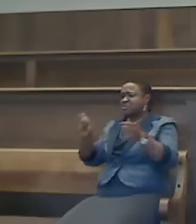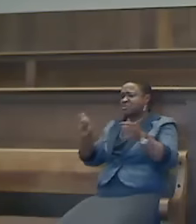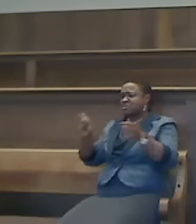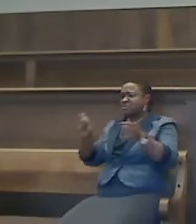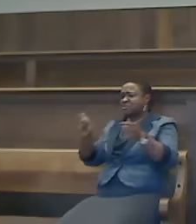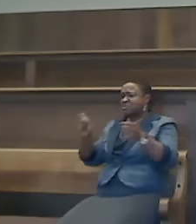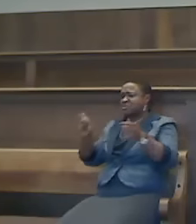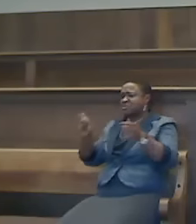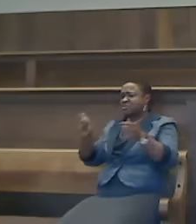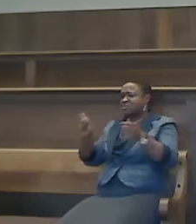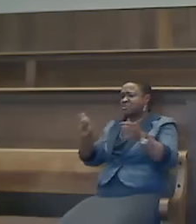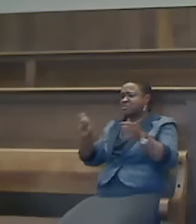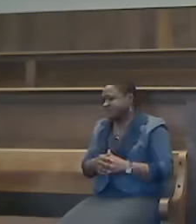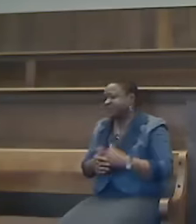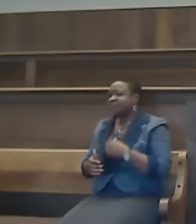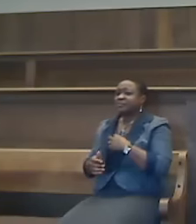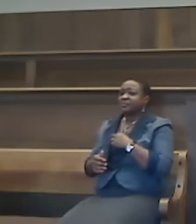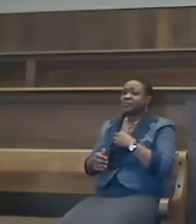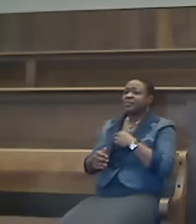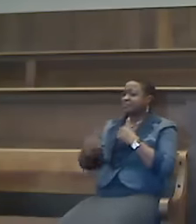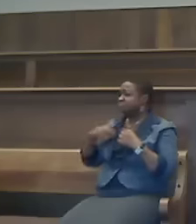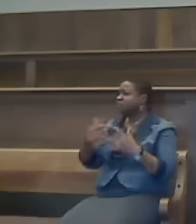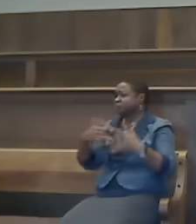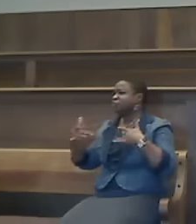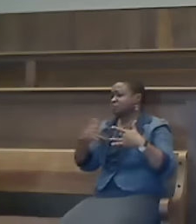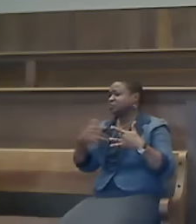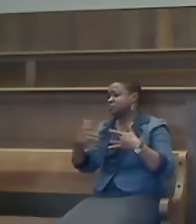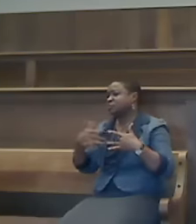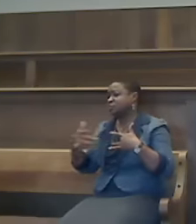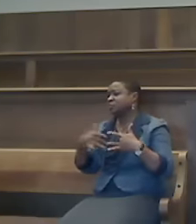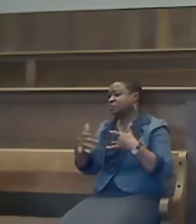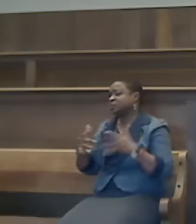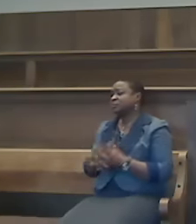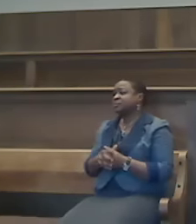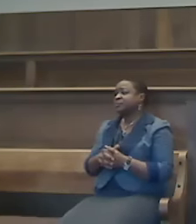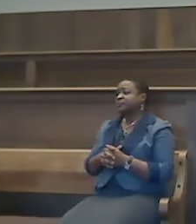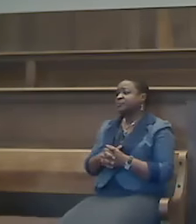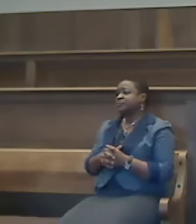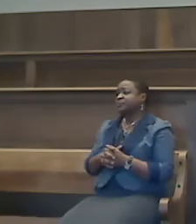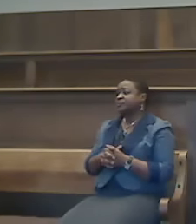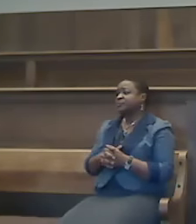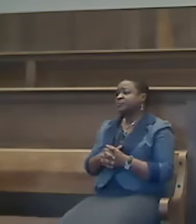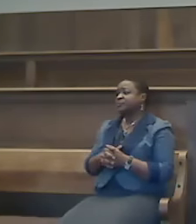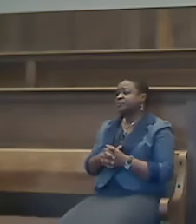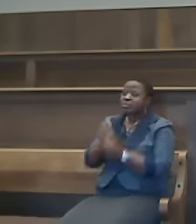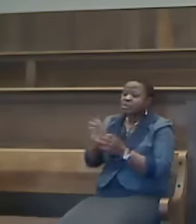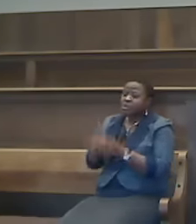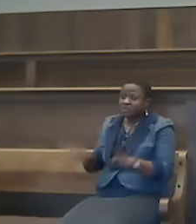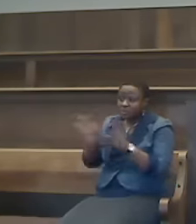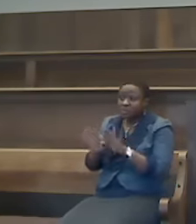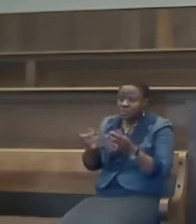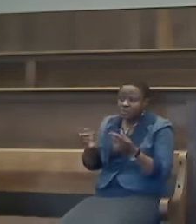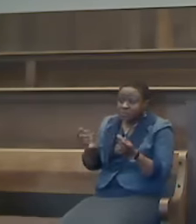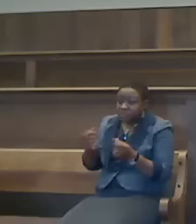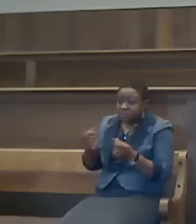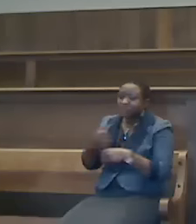quite concerned about this. And I think the most important thing is to just make sure that